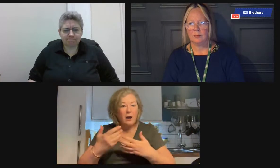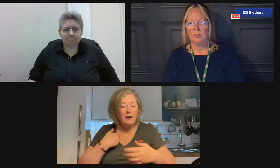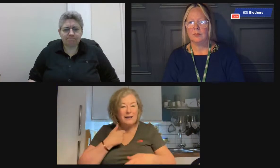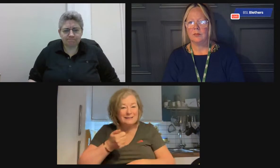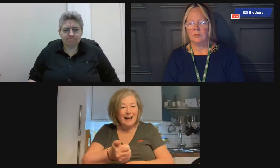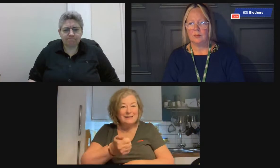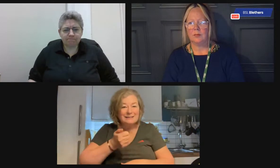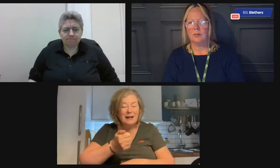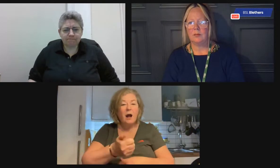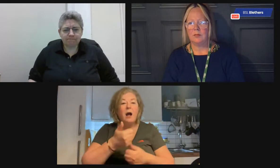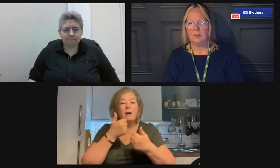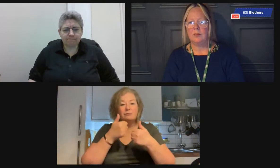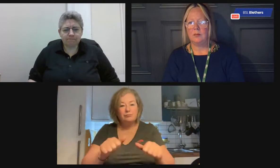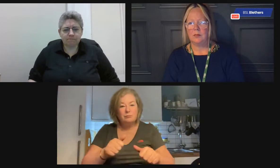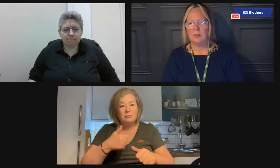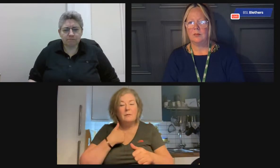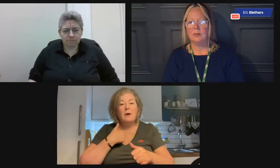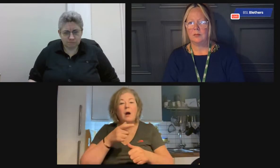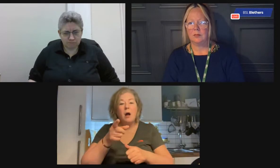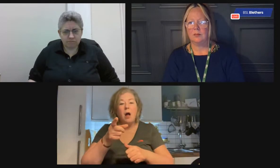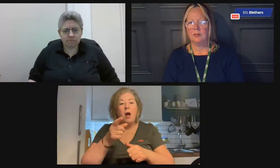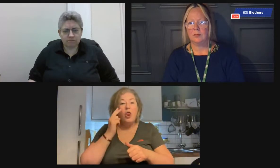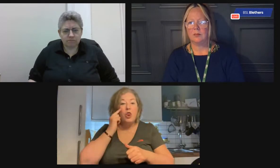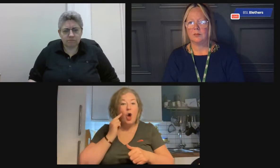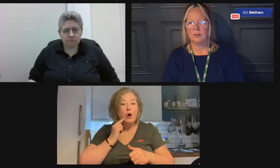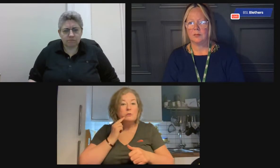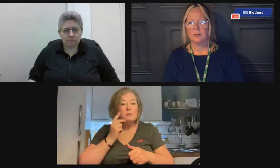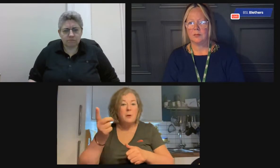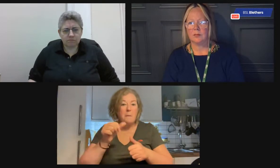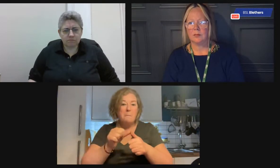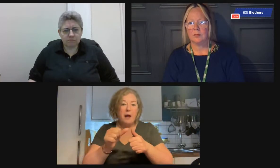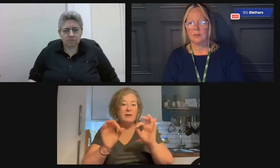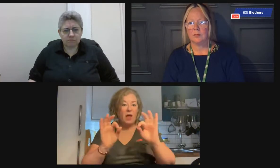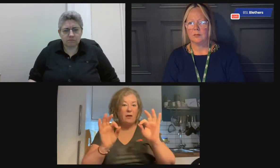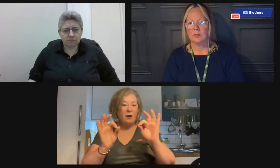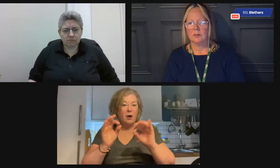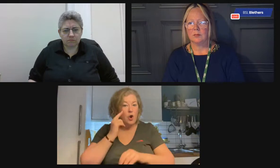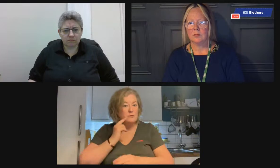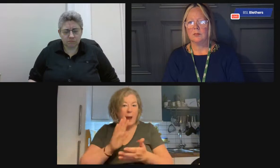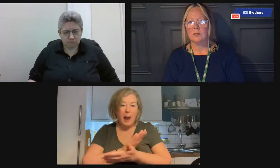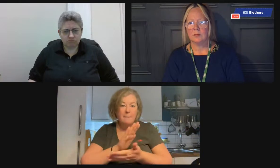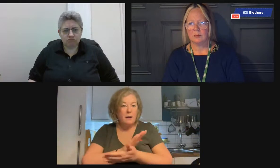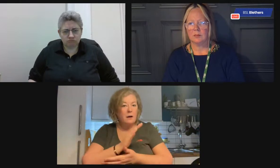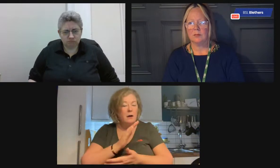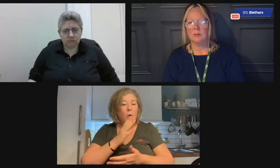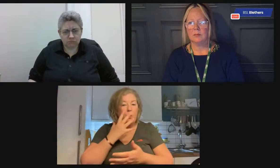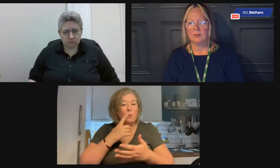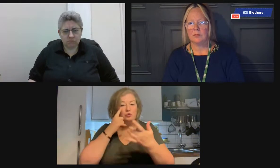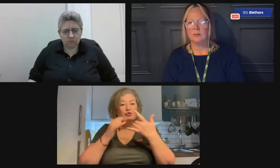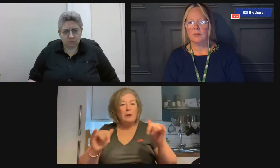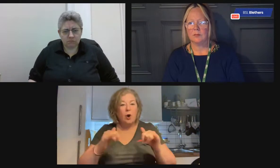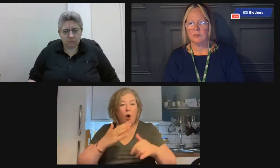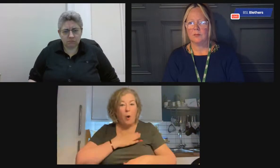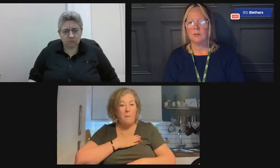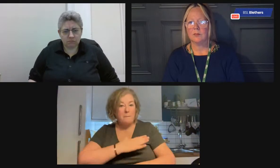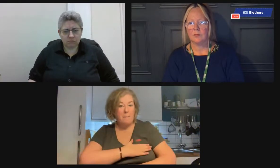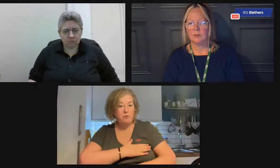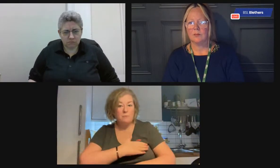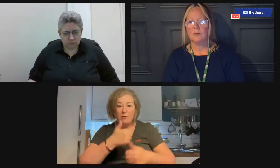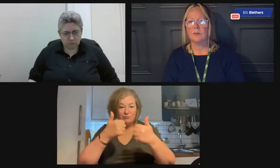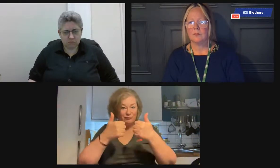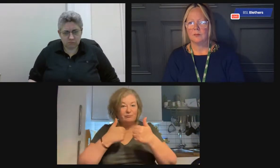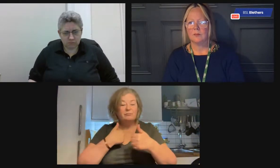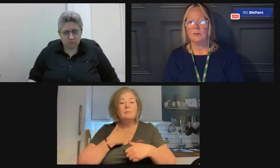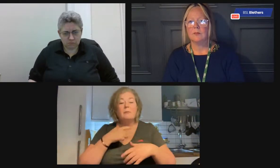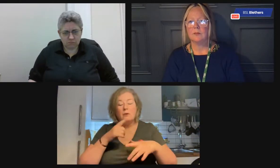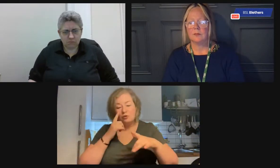there was lots of people off with flu and things like that, and they were really reduced and staffed. So I thought I'll just see the